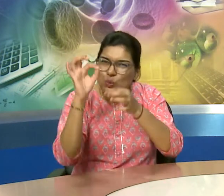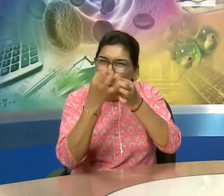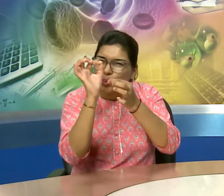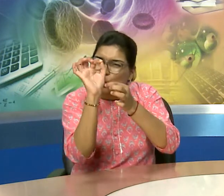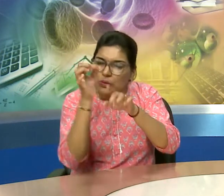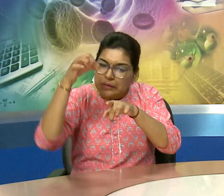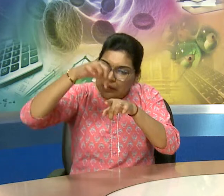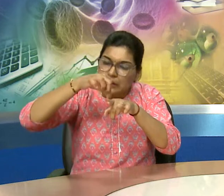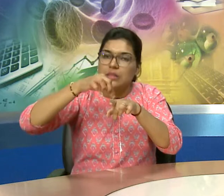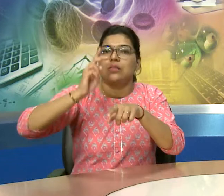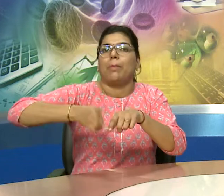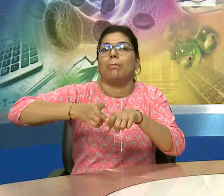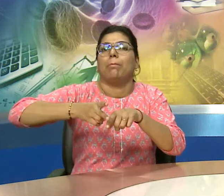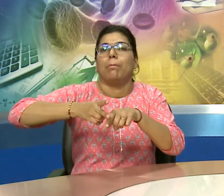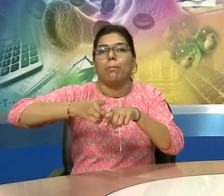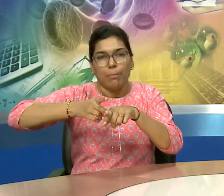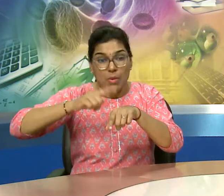and she was in great pain